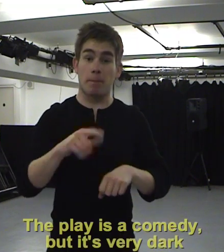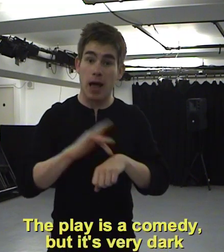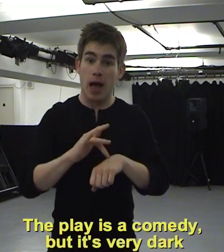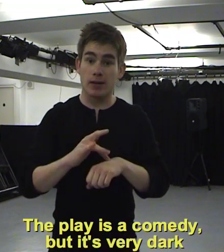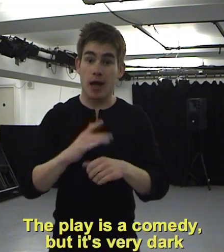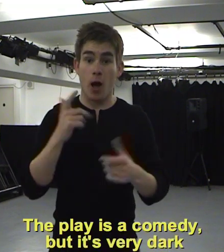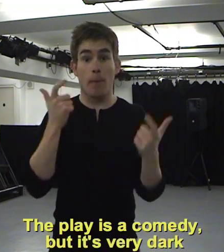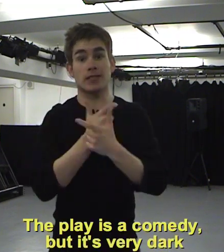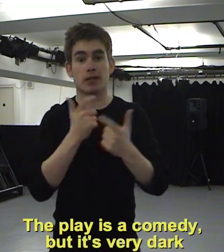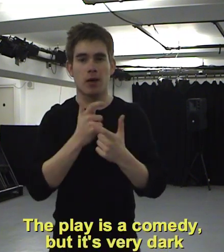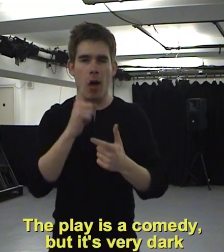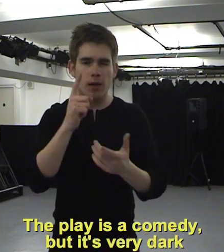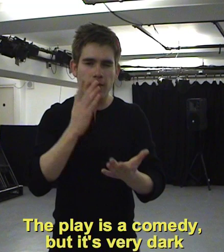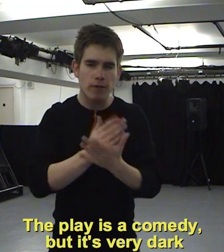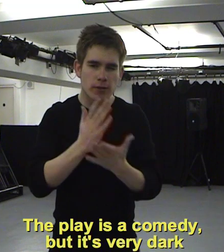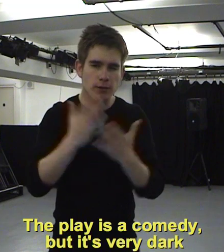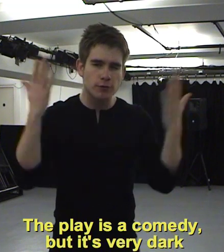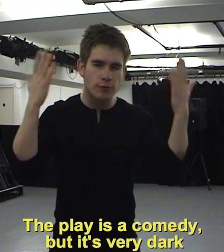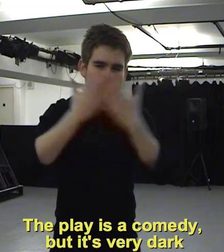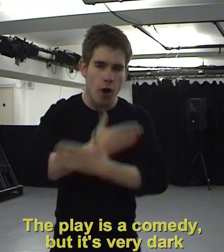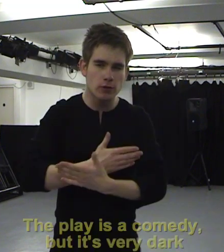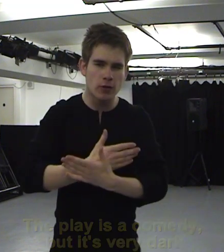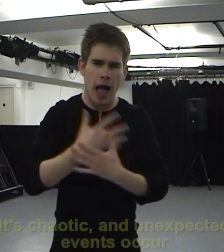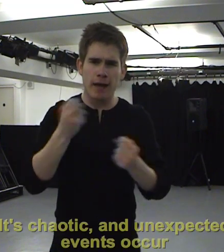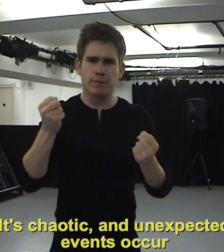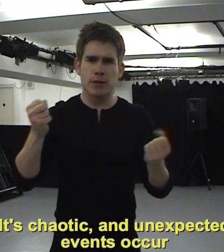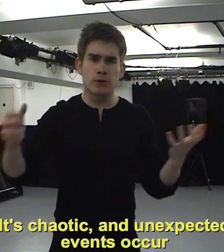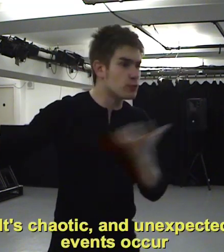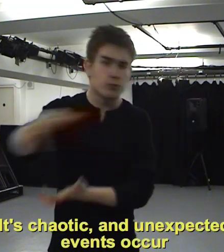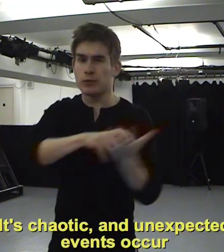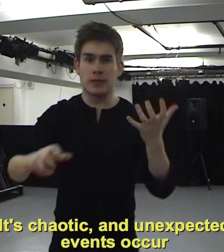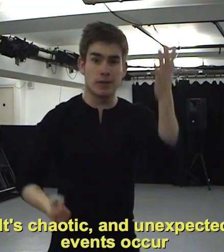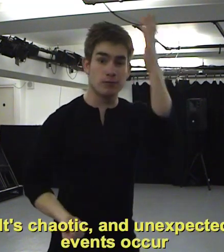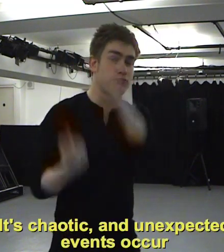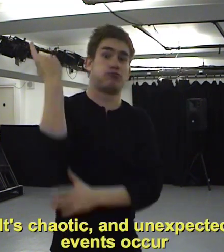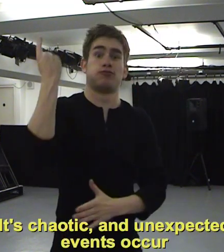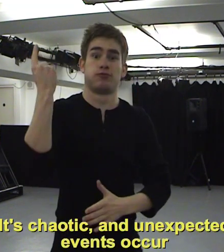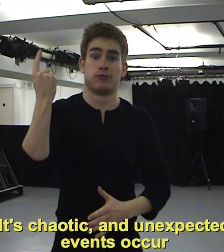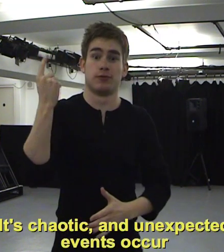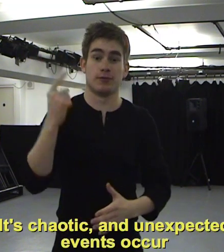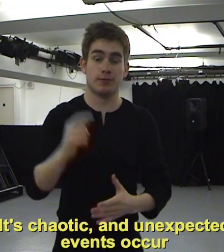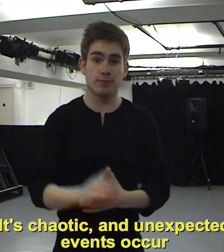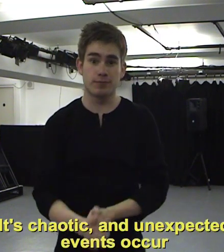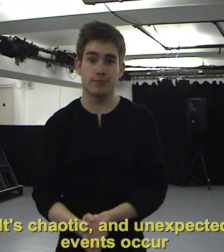The play is a comedy, but it's very, very dark It's chaotic and unexpected events occur